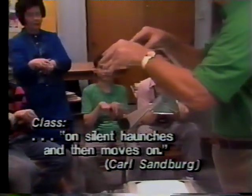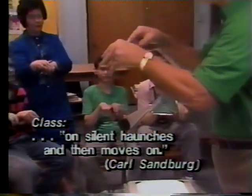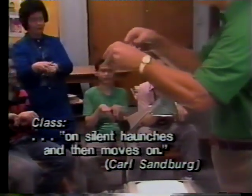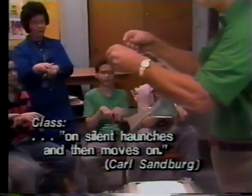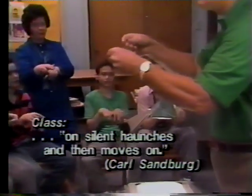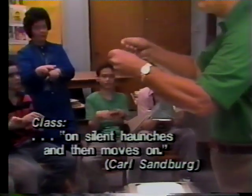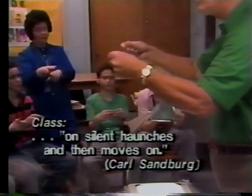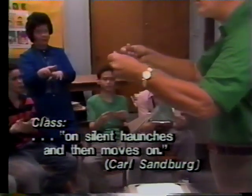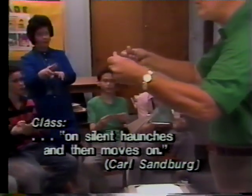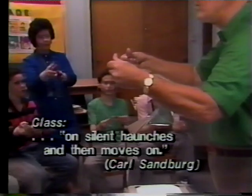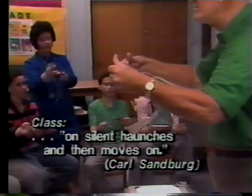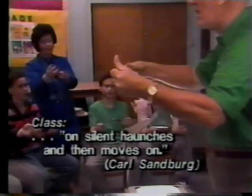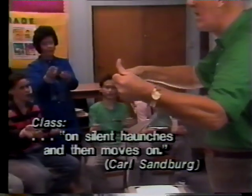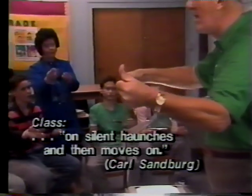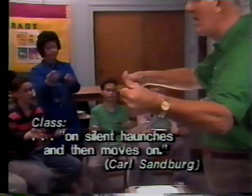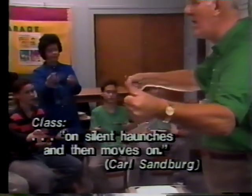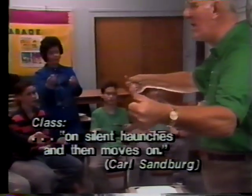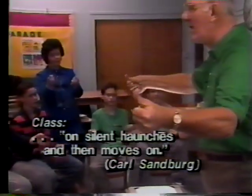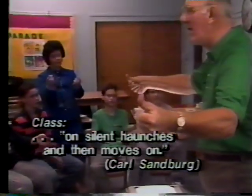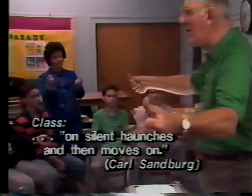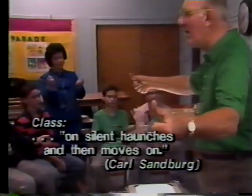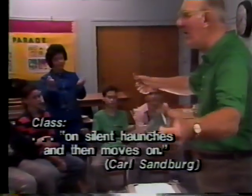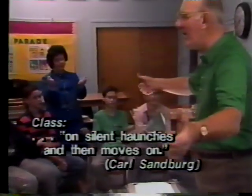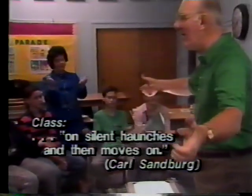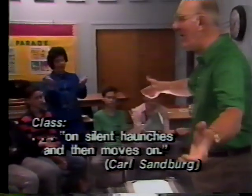Then moved on.